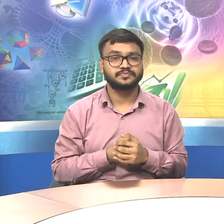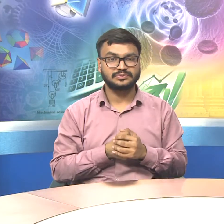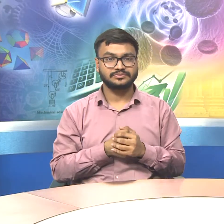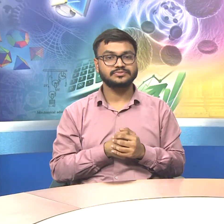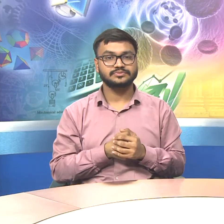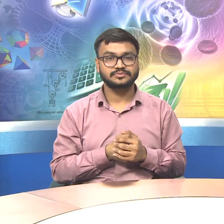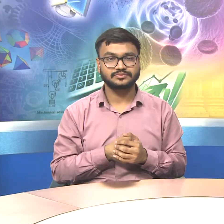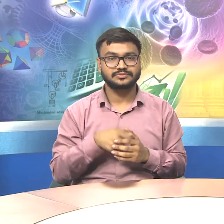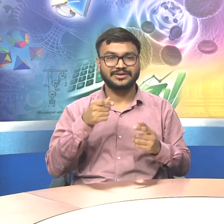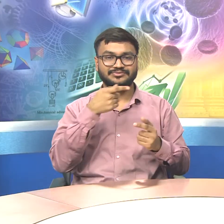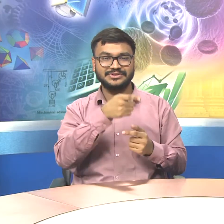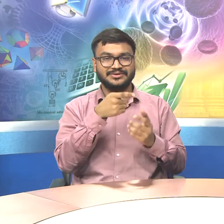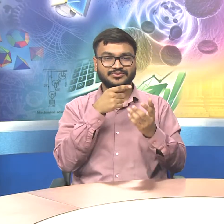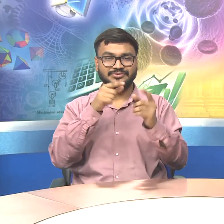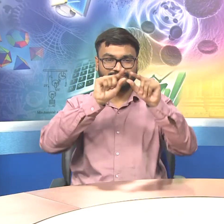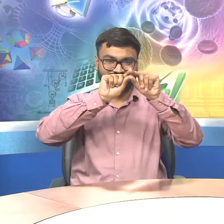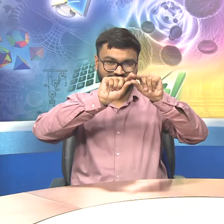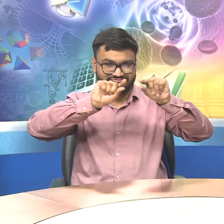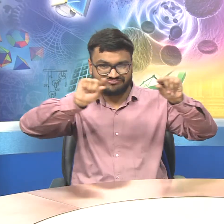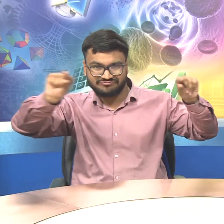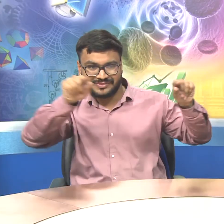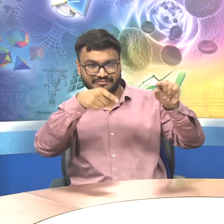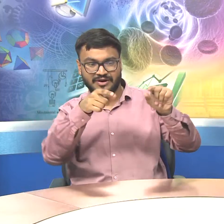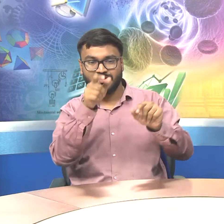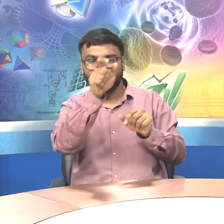The first is simple sentences.